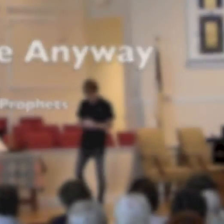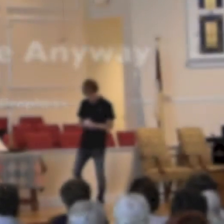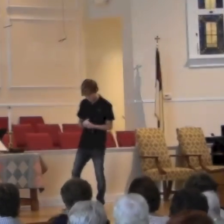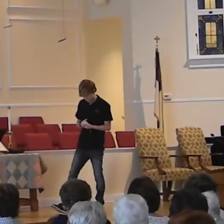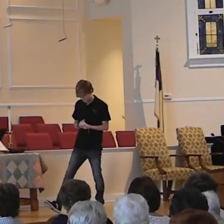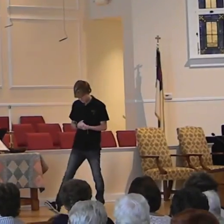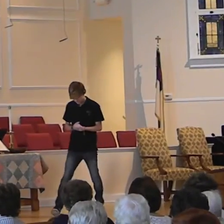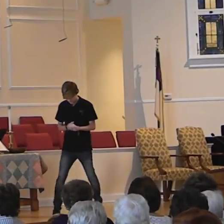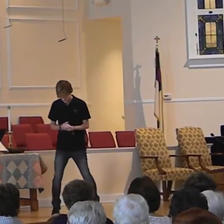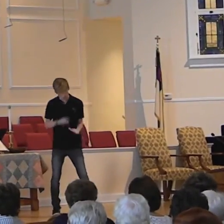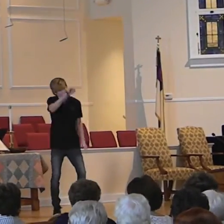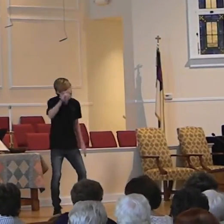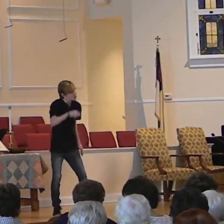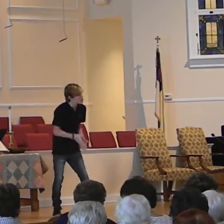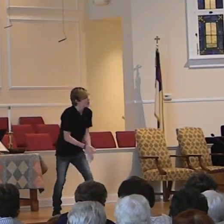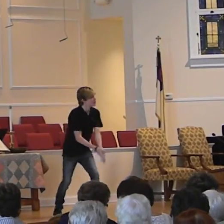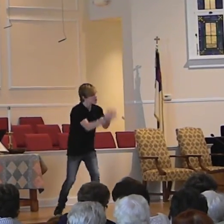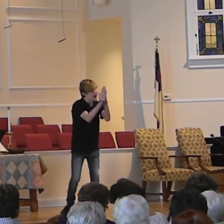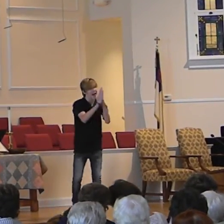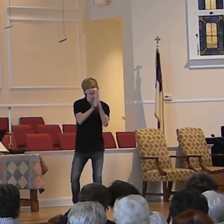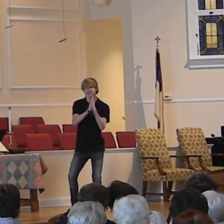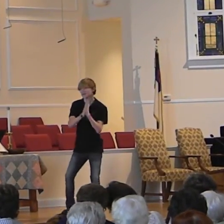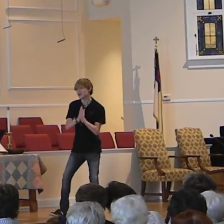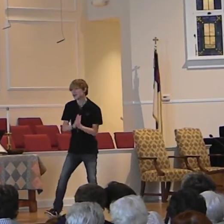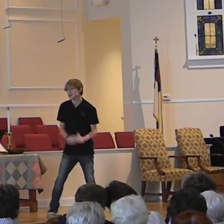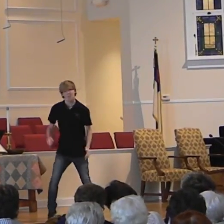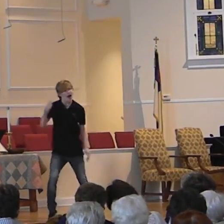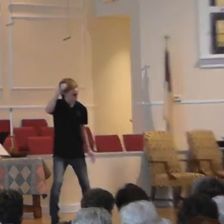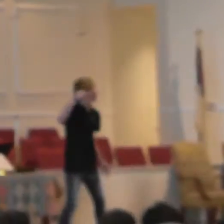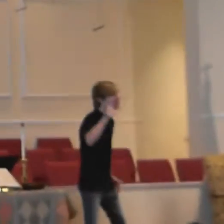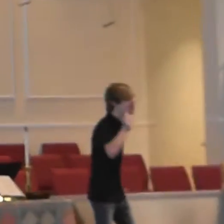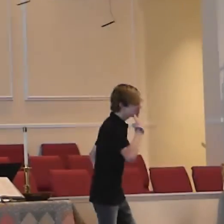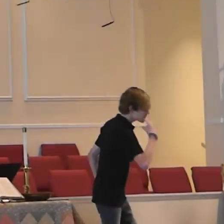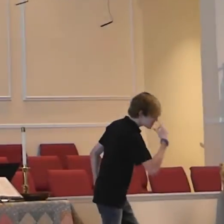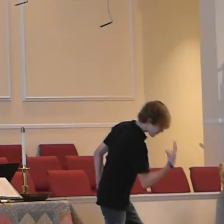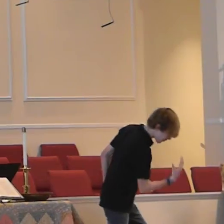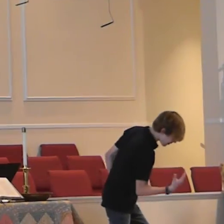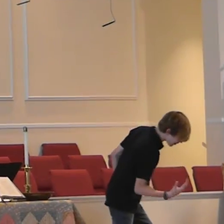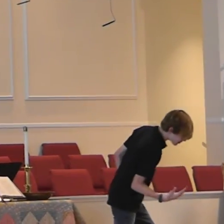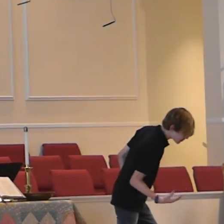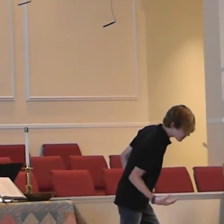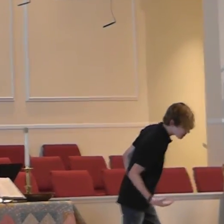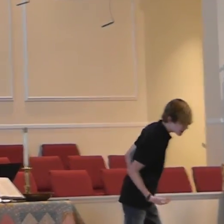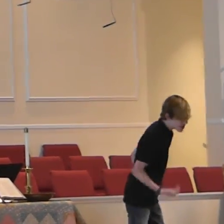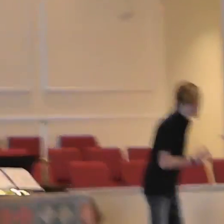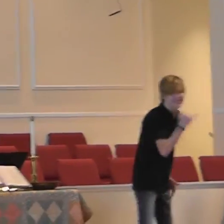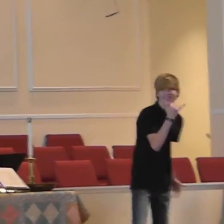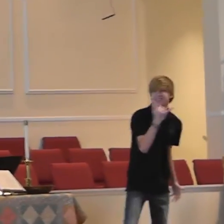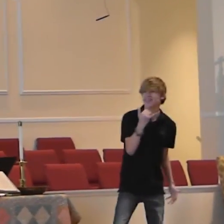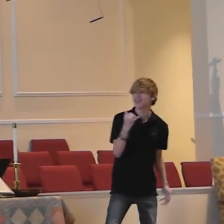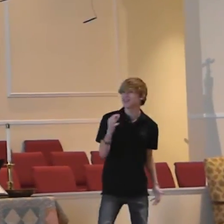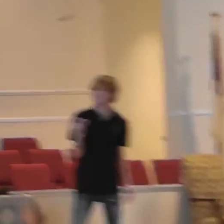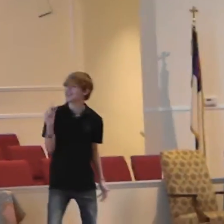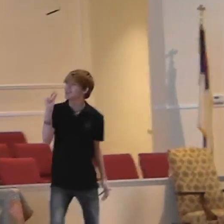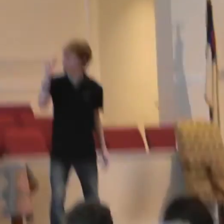The question was raised as my conscience fell A silly